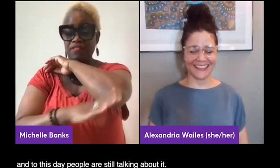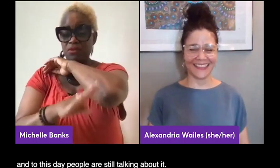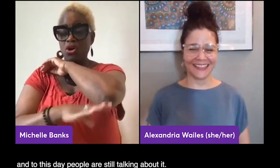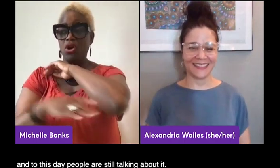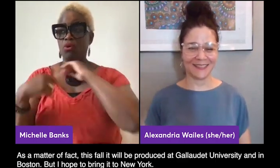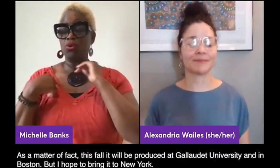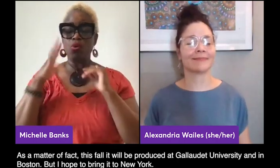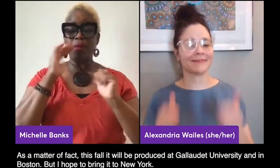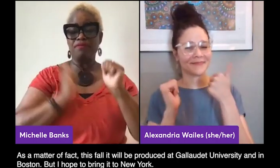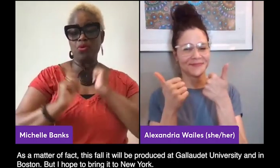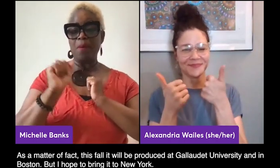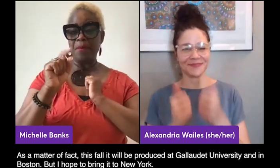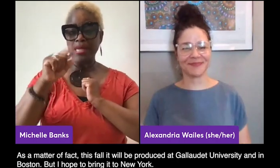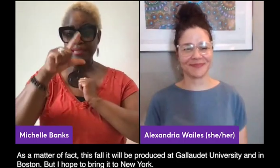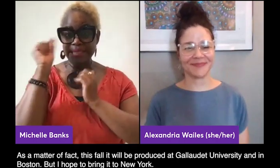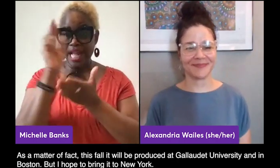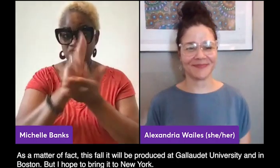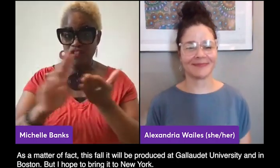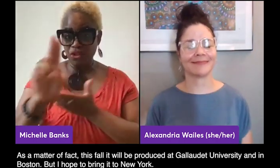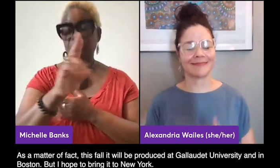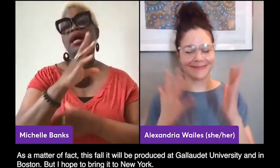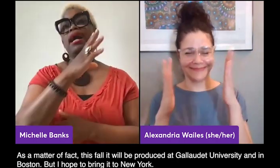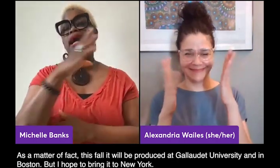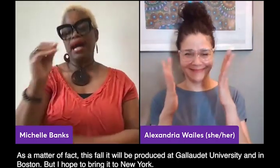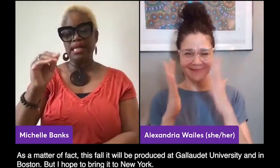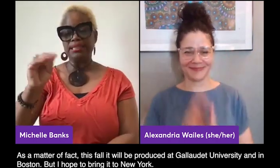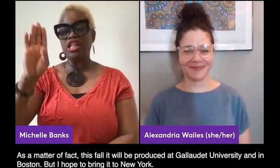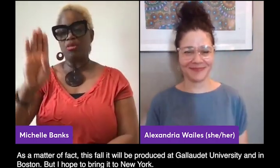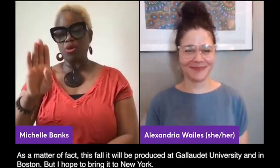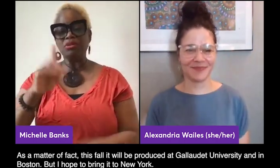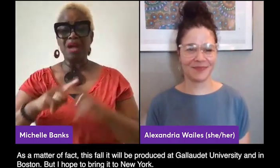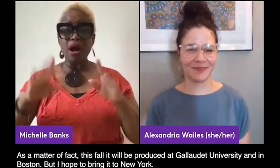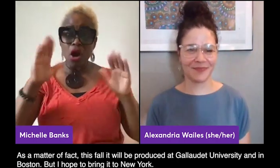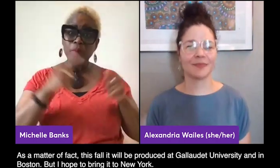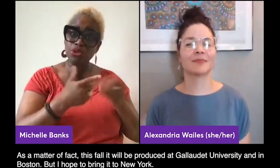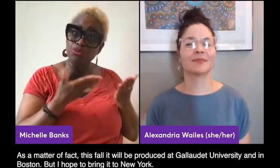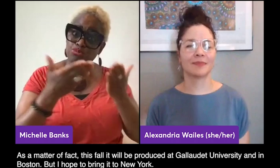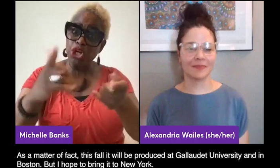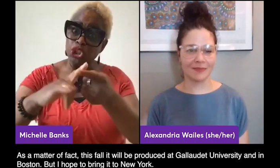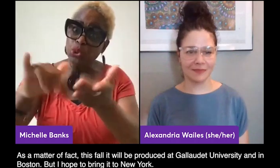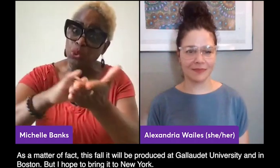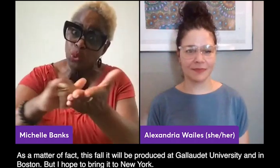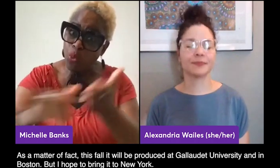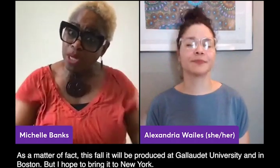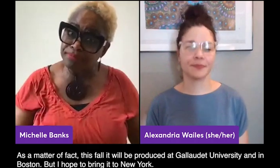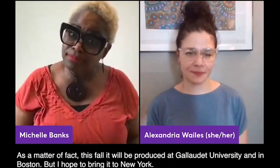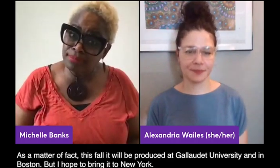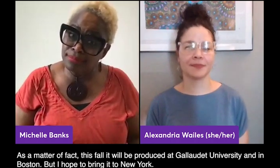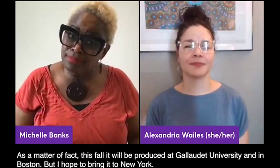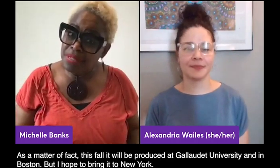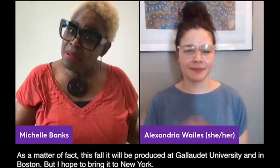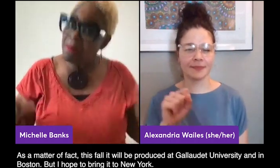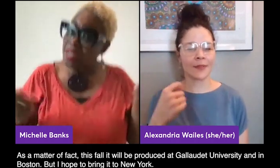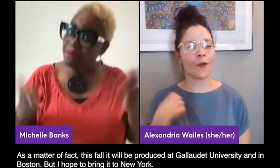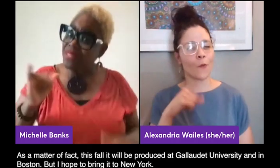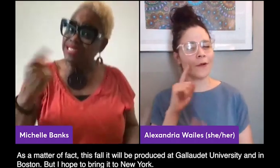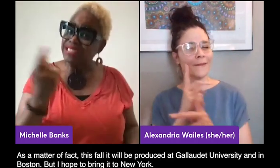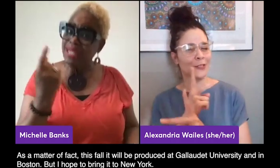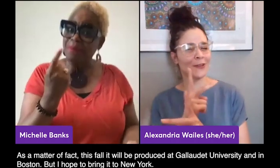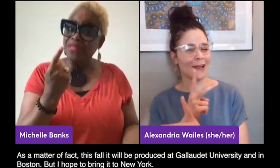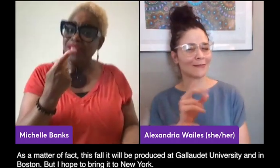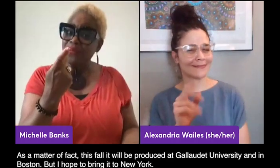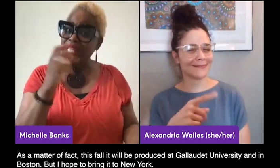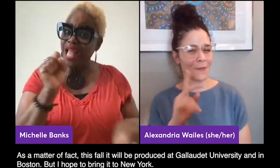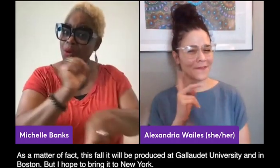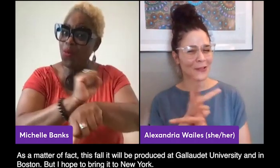matter of fact, this fall it will be produced at Gallaudet University and in Boston. But I hope to bring it to New York. We'll